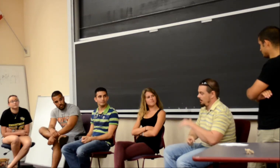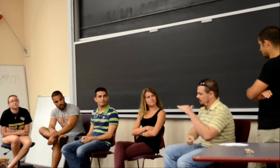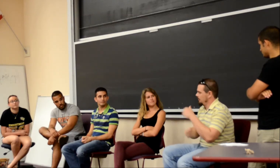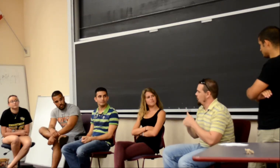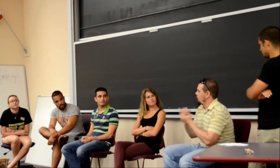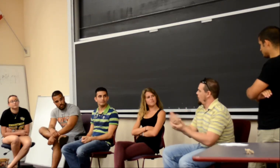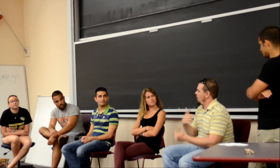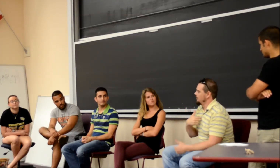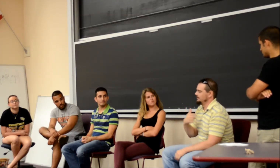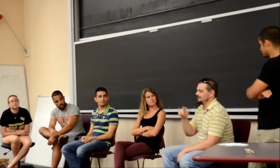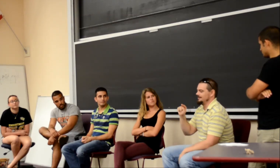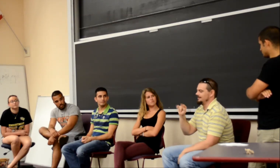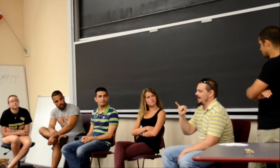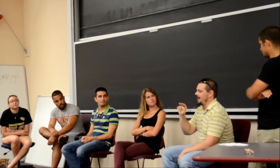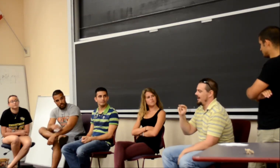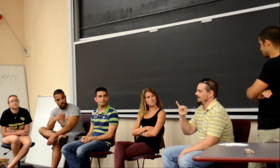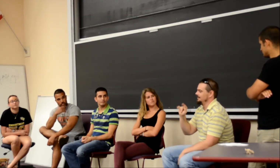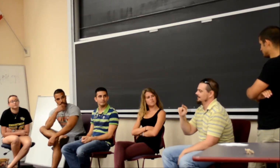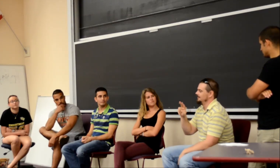I always have.